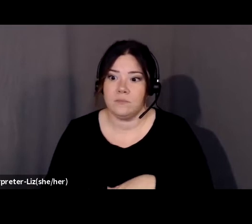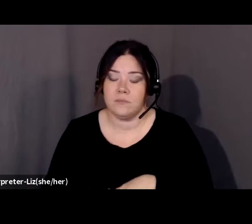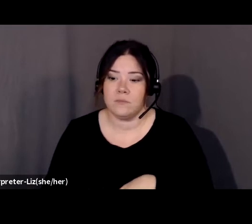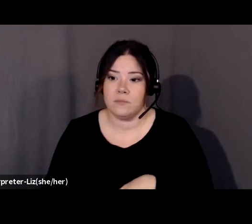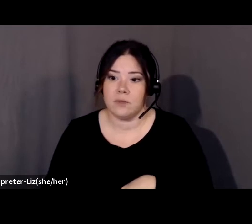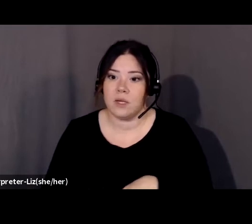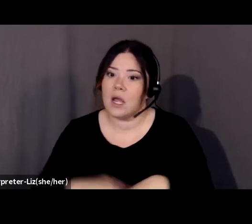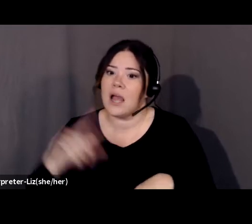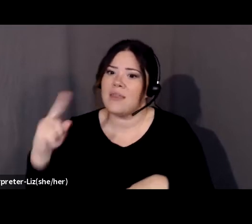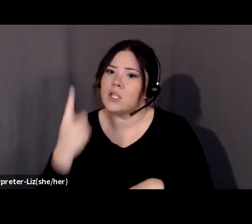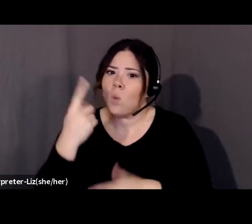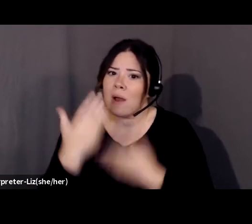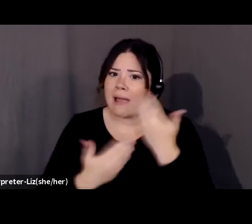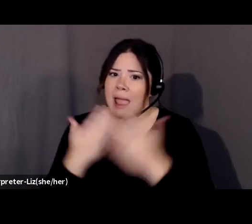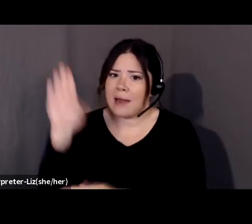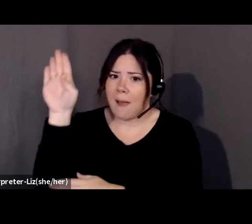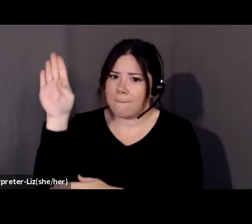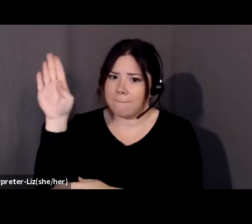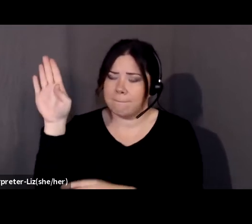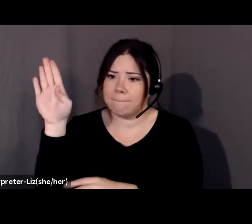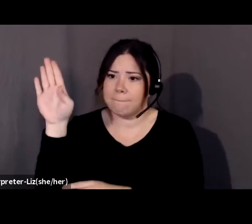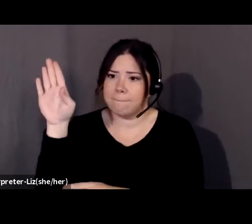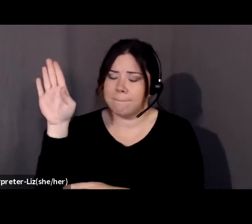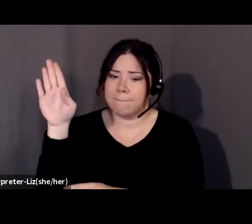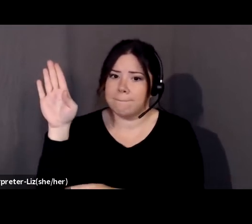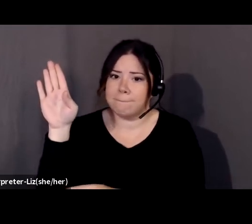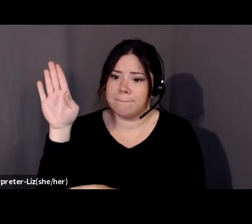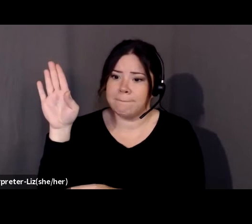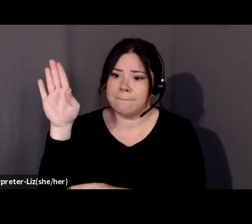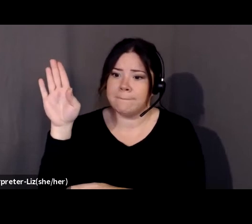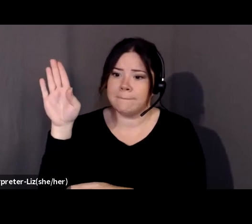There's one hand up. I can go ahead and